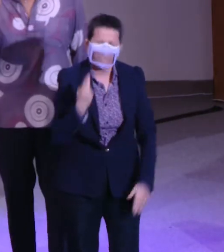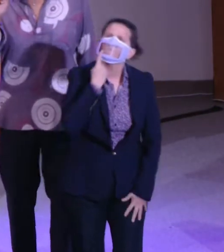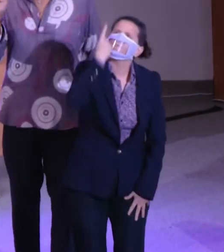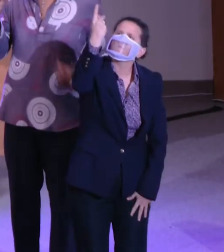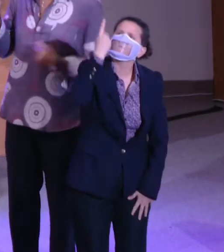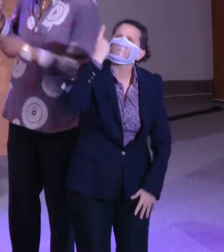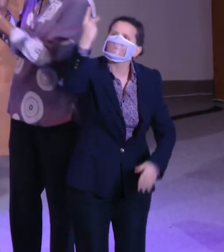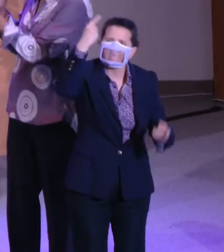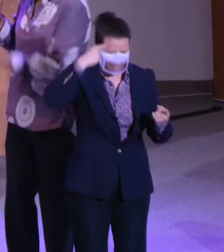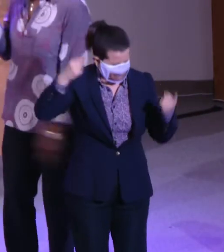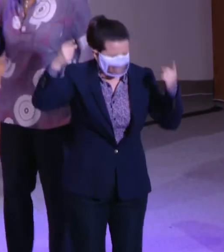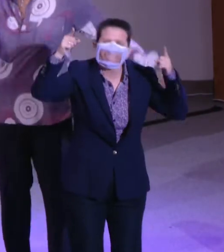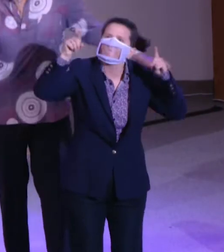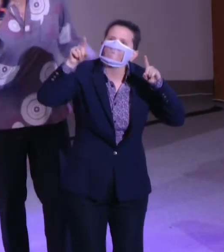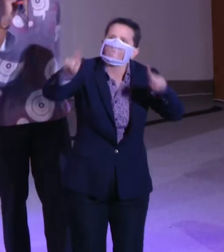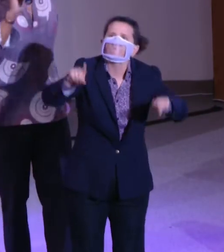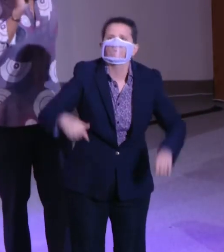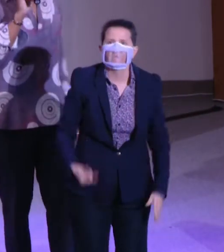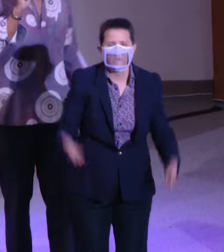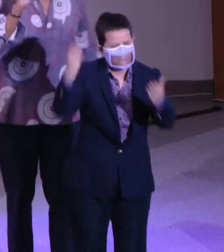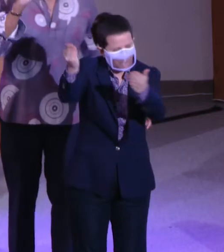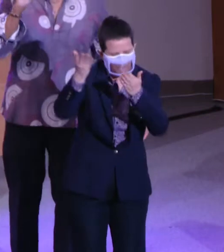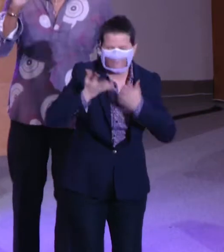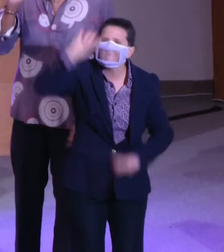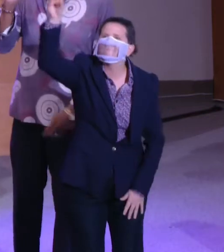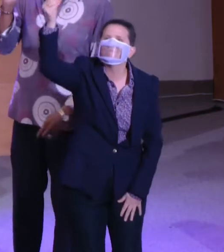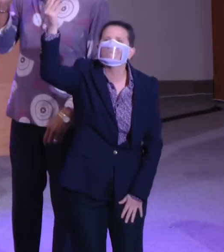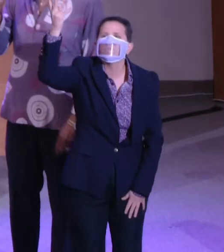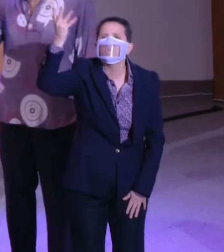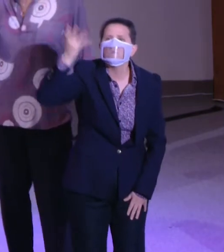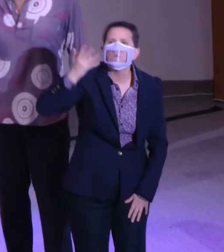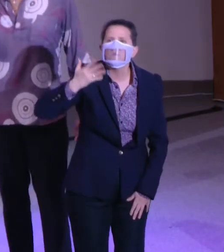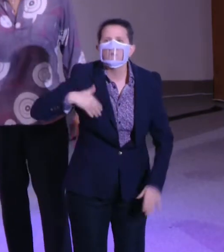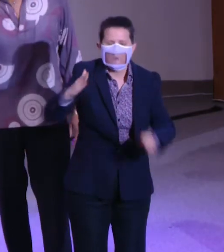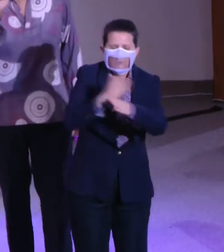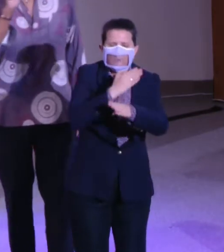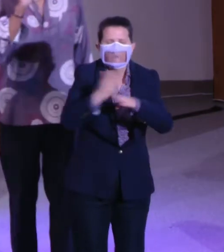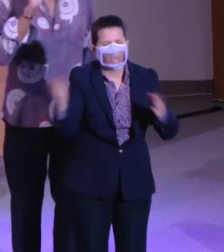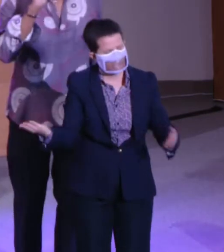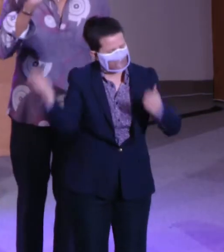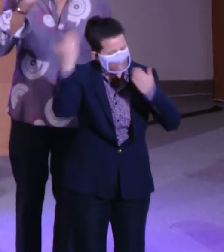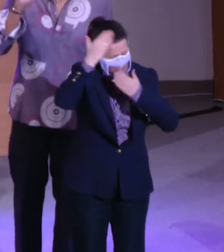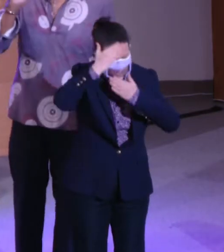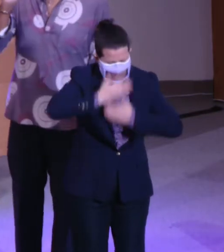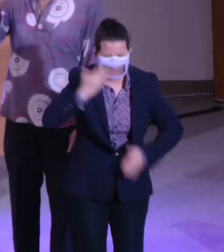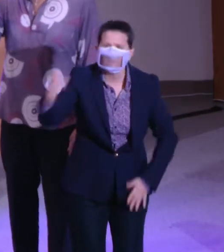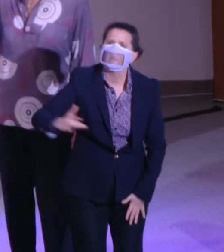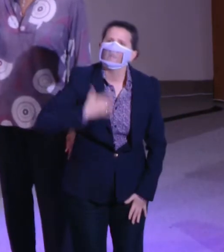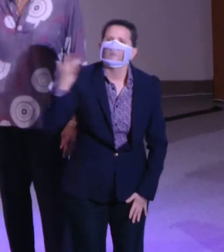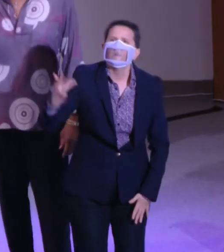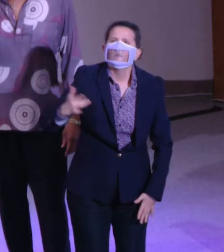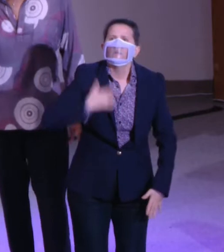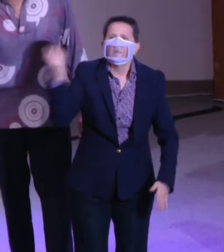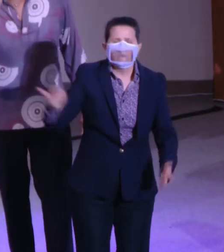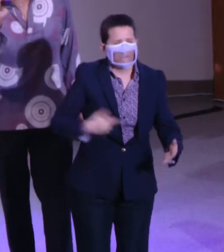between me and you. It brings a ray of sunshine between the darkest days. It